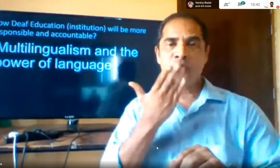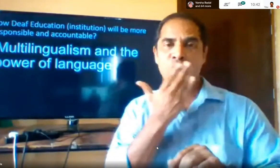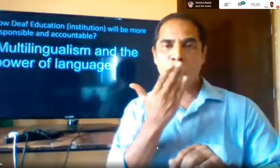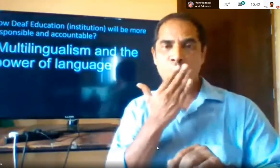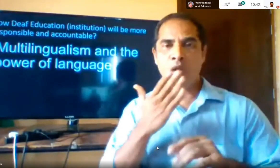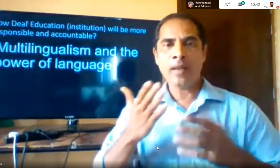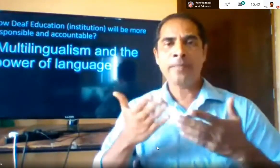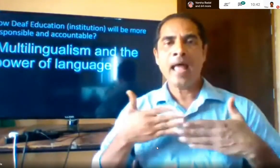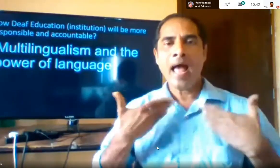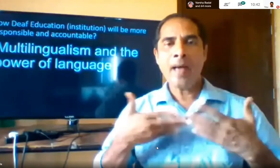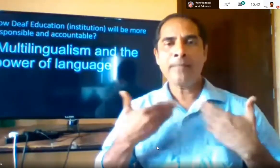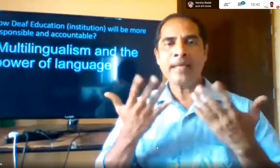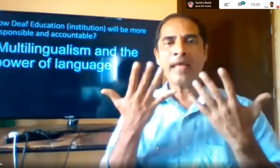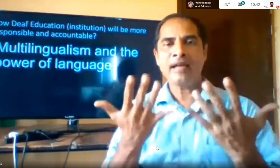You have to know that.